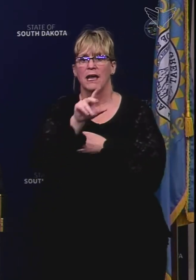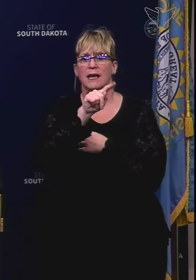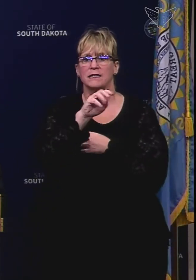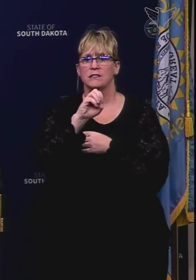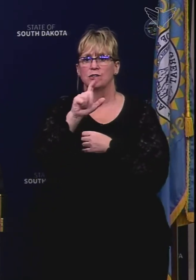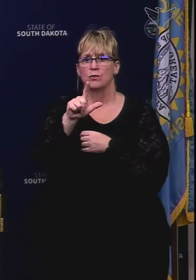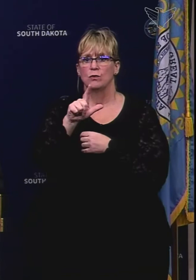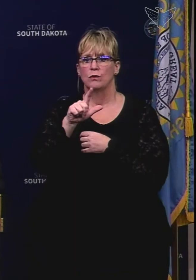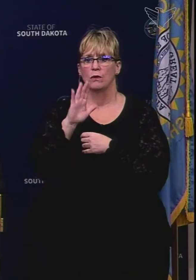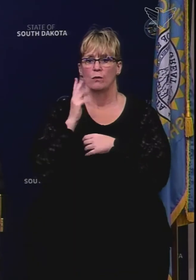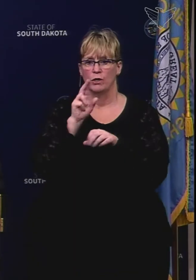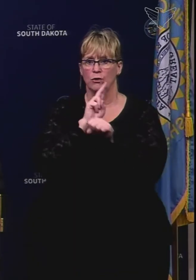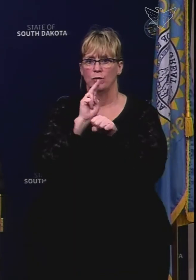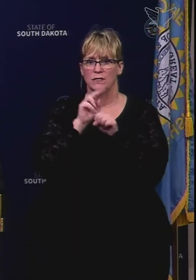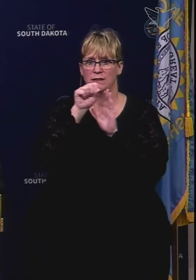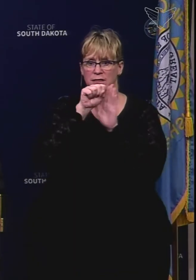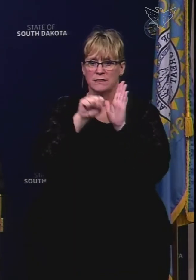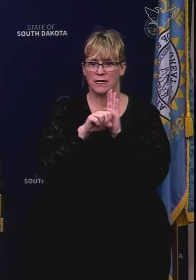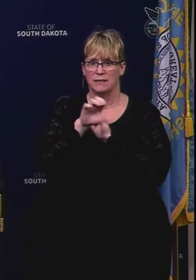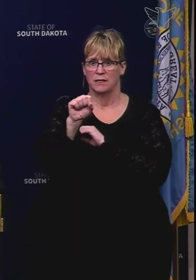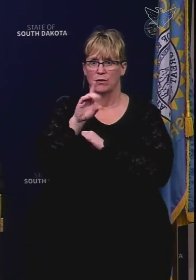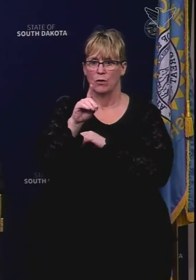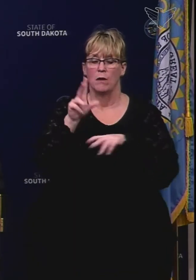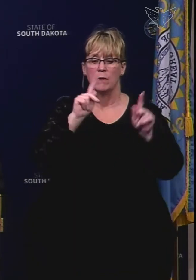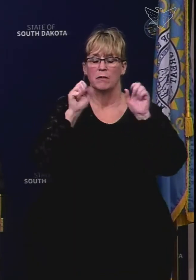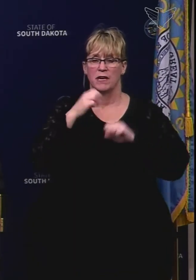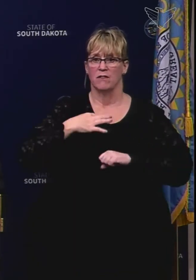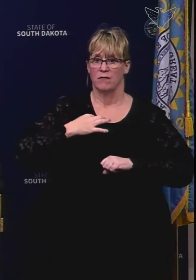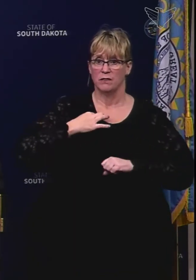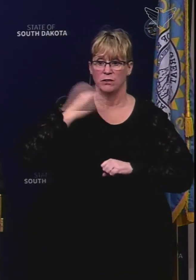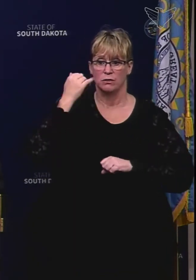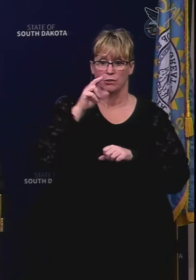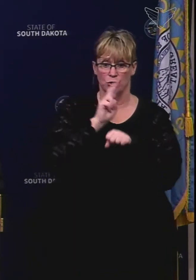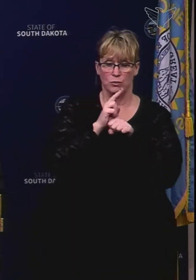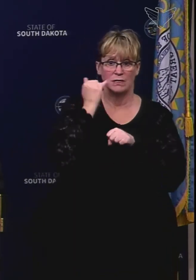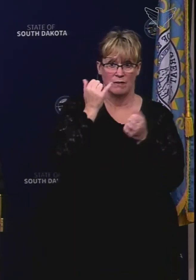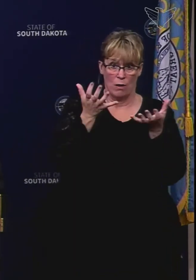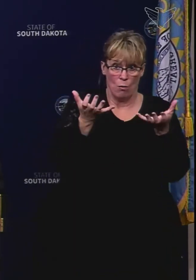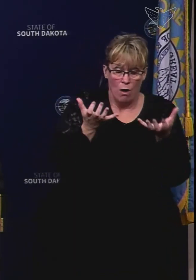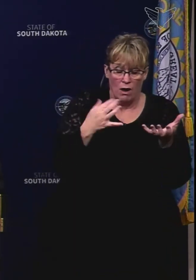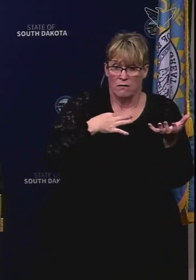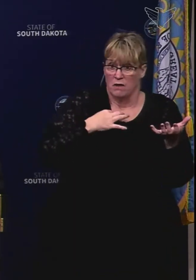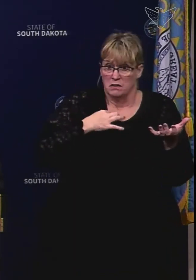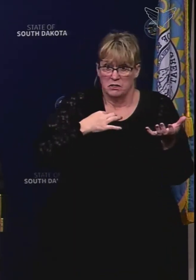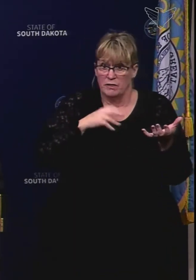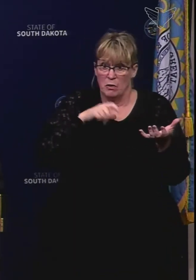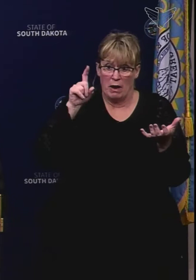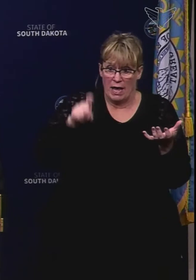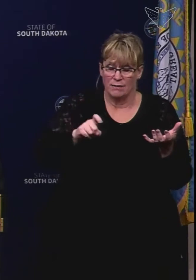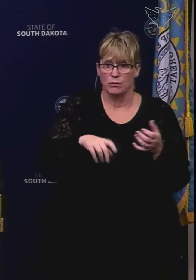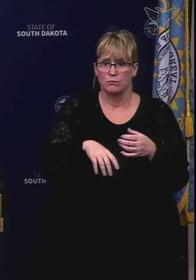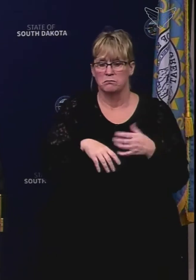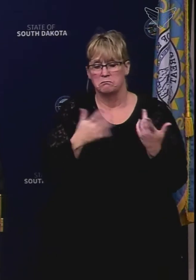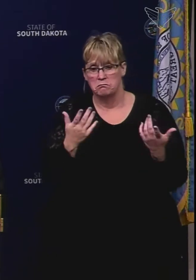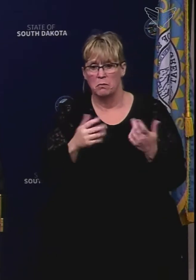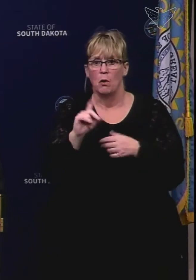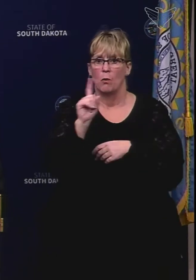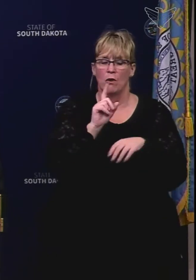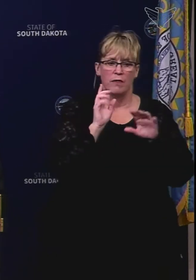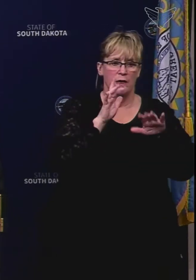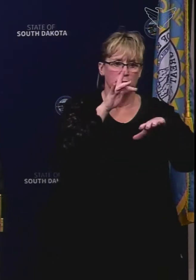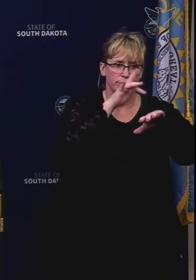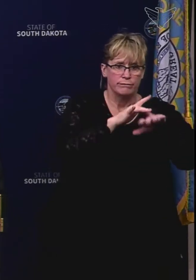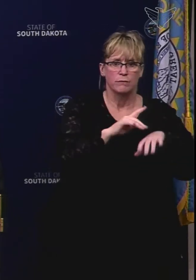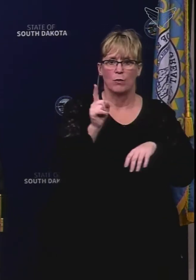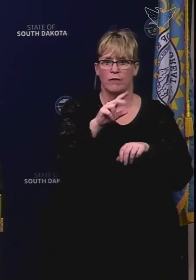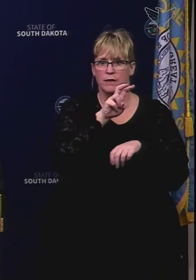we deployed across the state and let people voluntarily utilize if they would like to start tracing where they would go and where